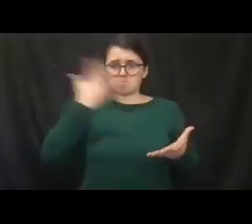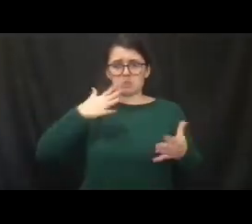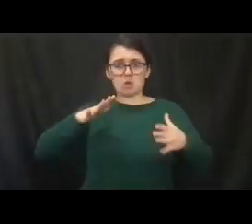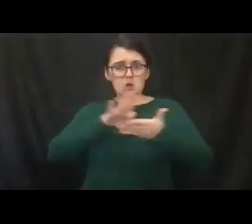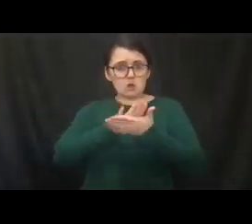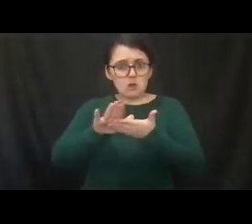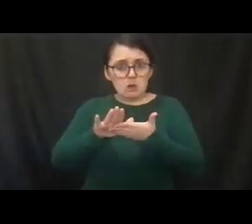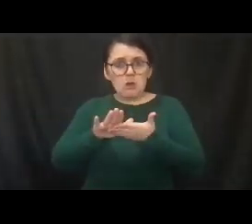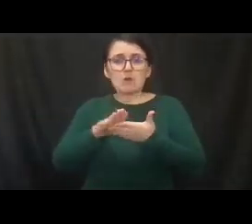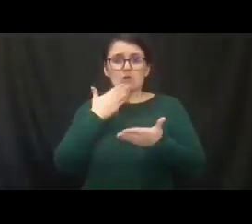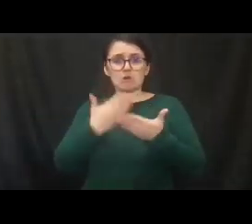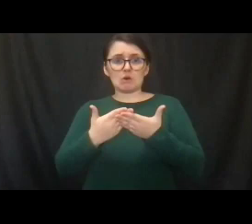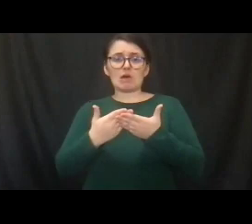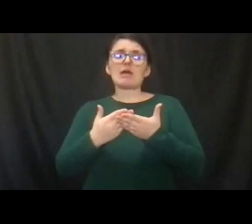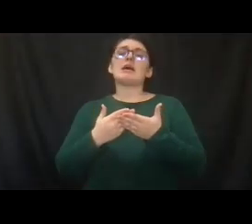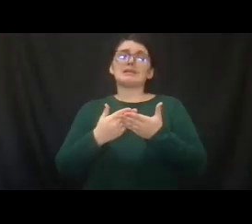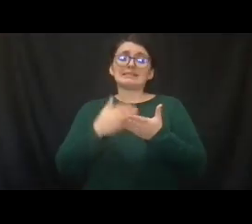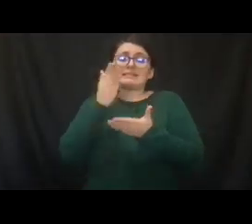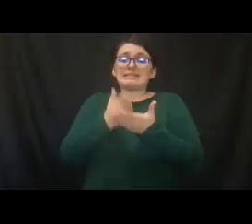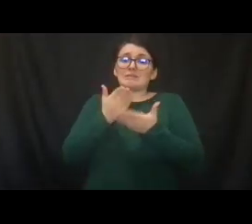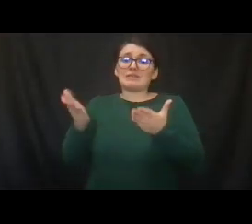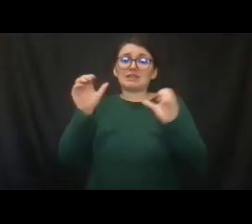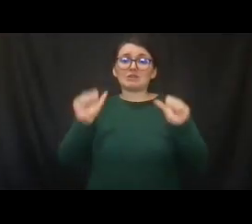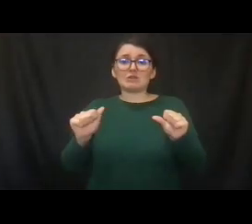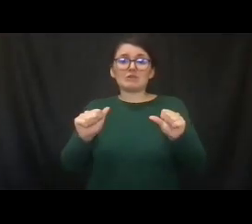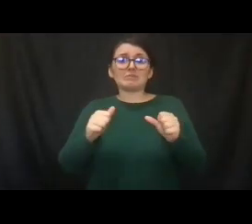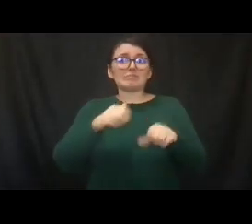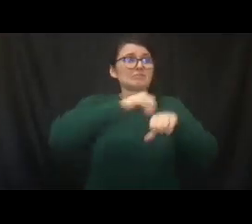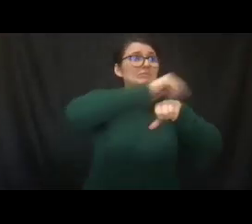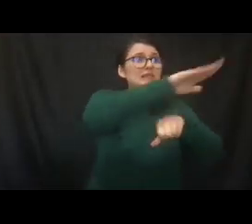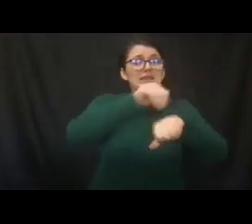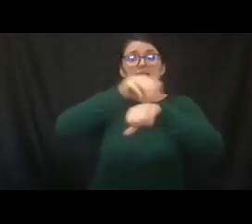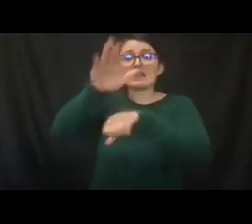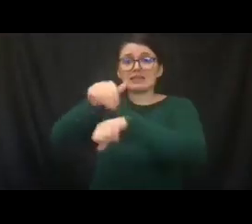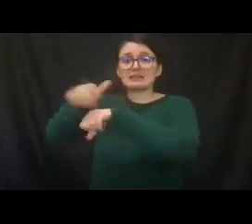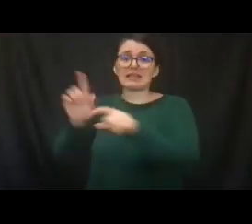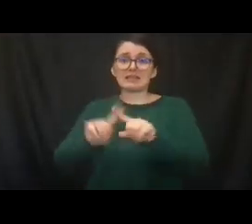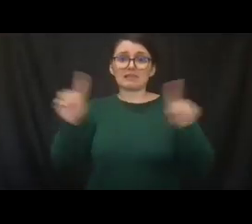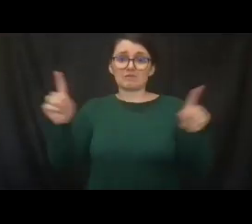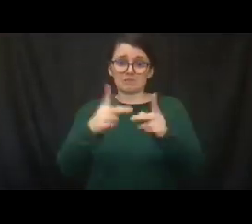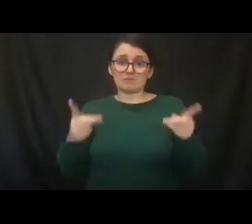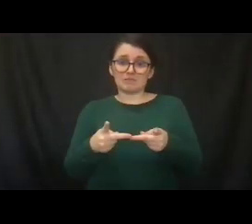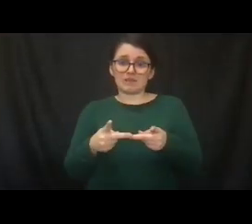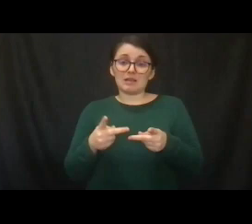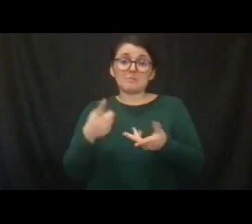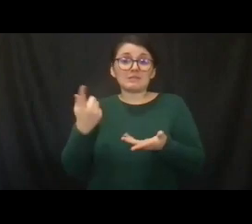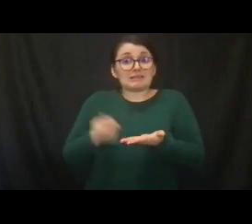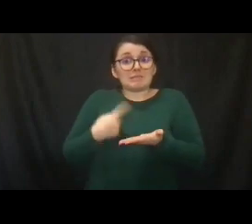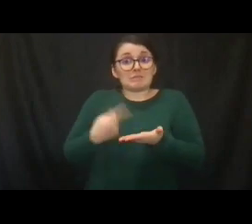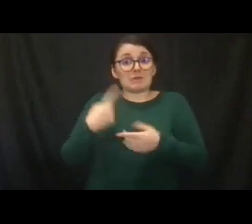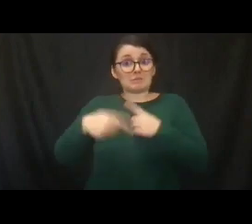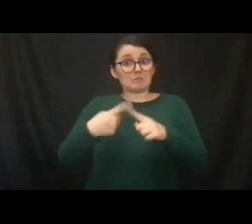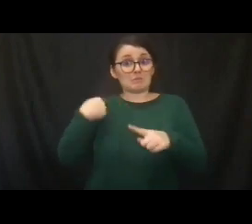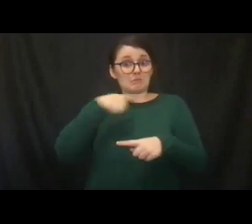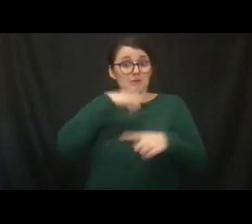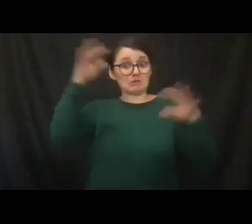that could be diverted in other ways. But sometimes we don't know what we don't know. And so it's just, it's